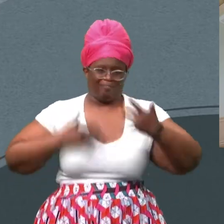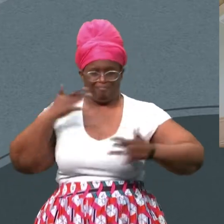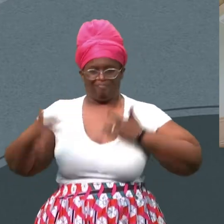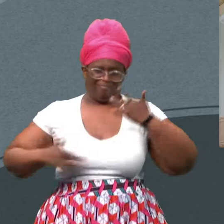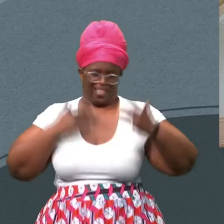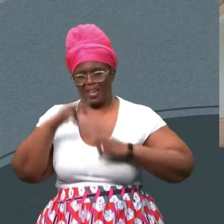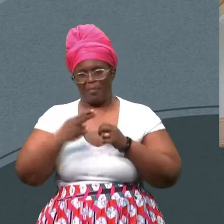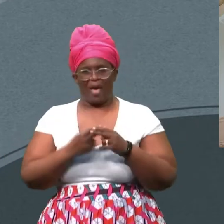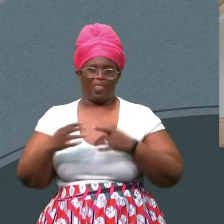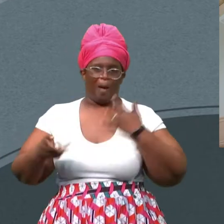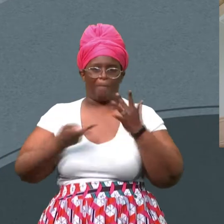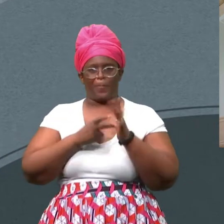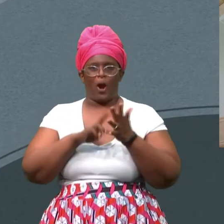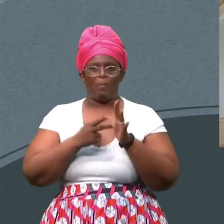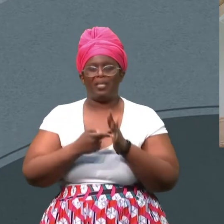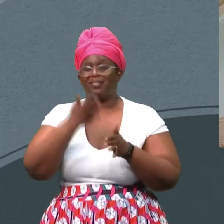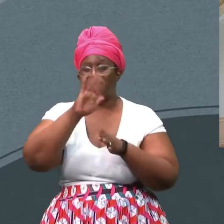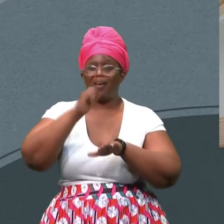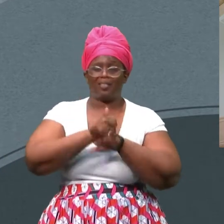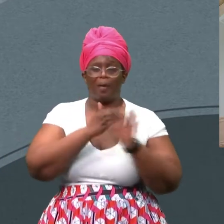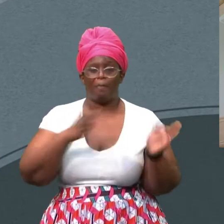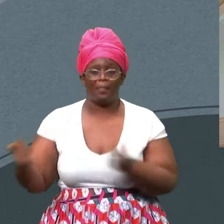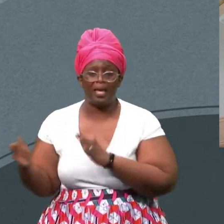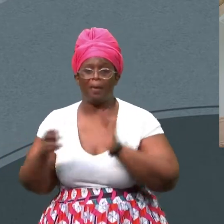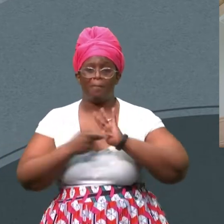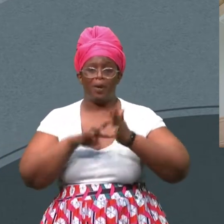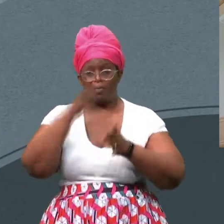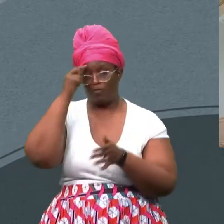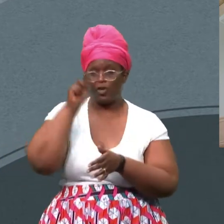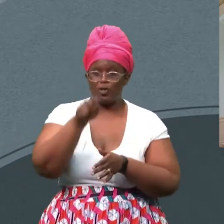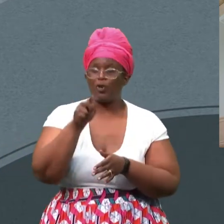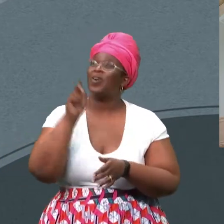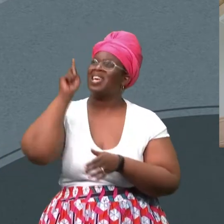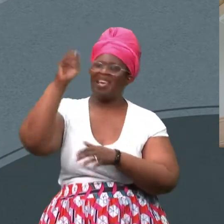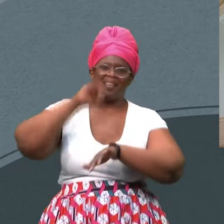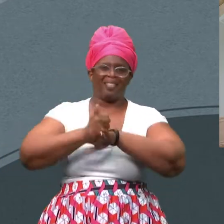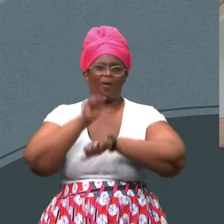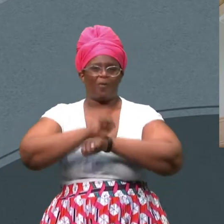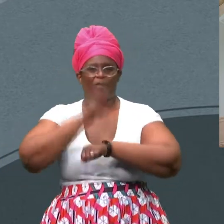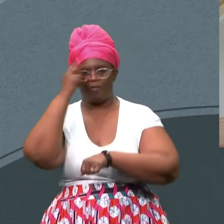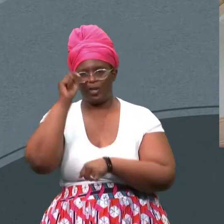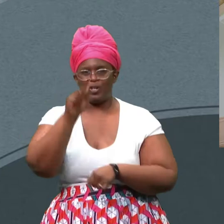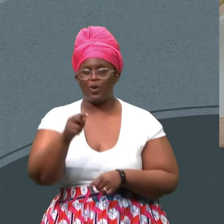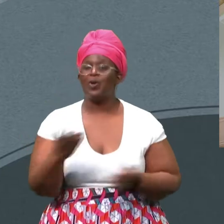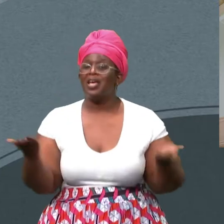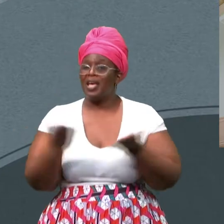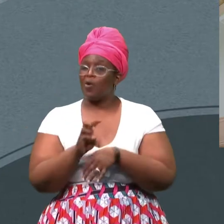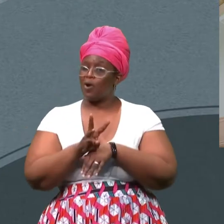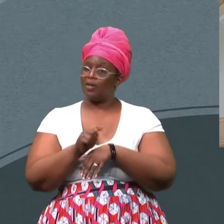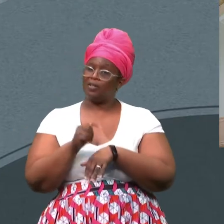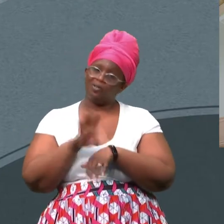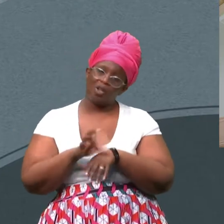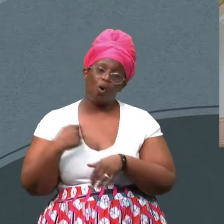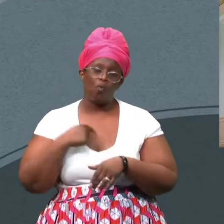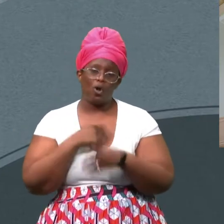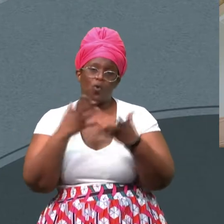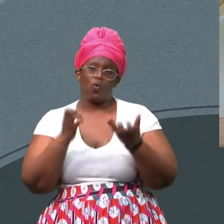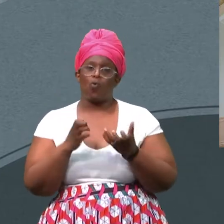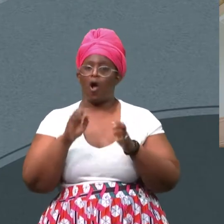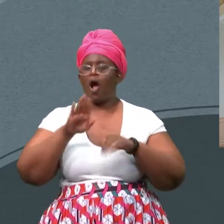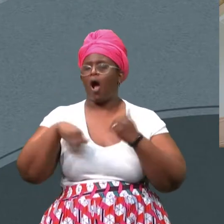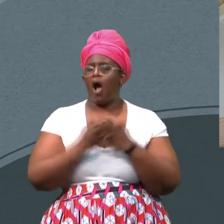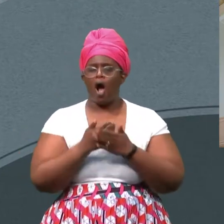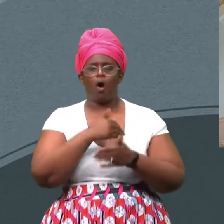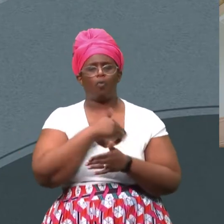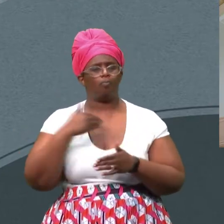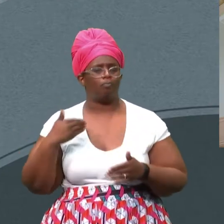plan for you. Somebody type in, he has an assignment for you. That's why we keep saying here at Word, we want everybody growing. I told you, you need